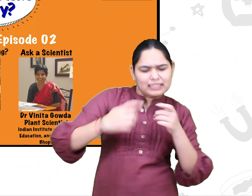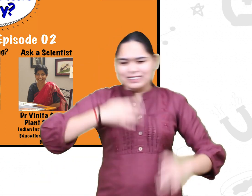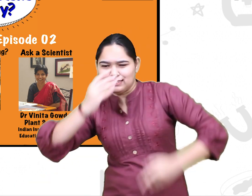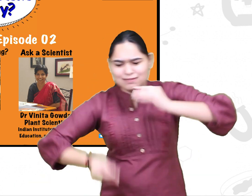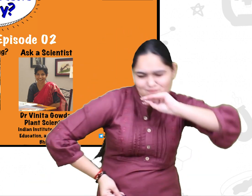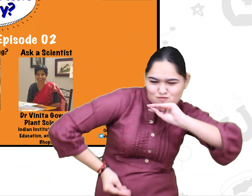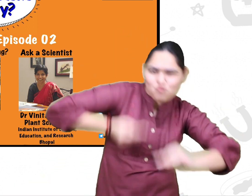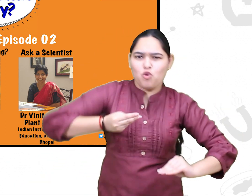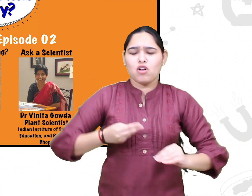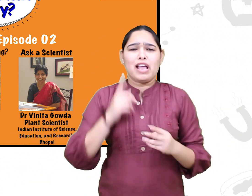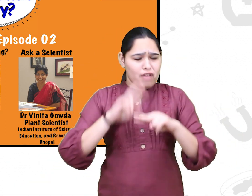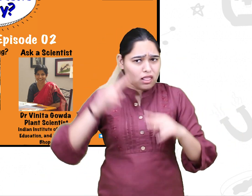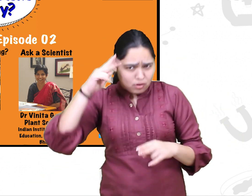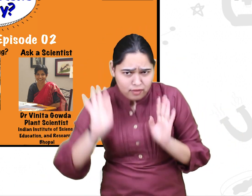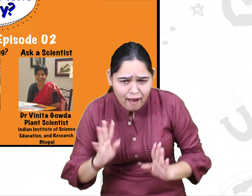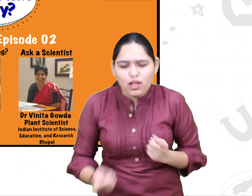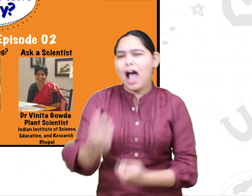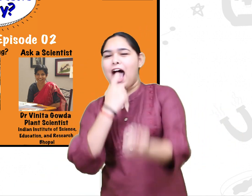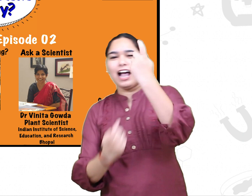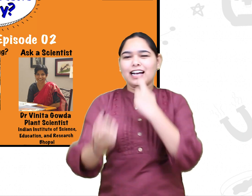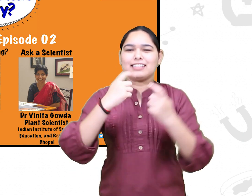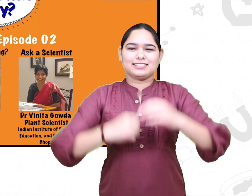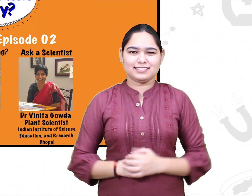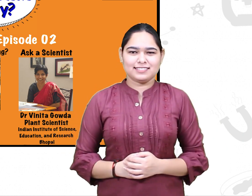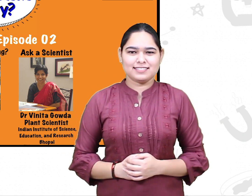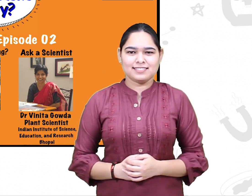curious, One question at a time.